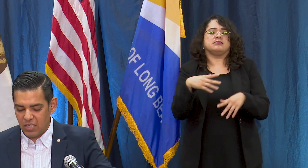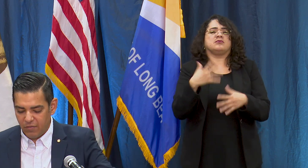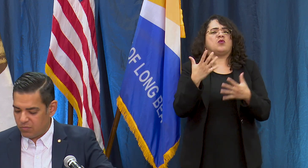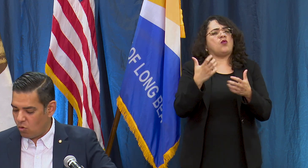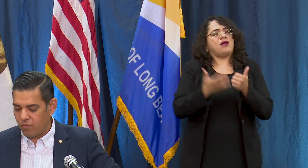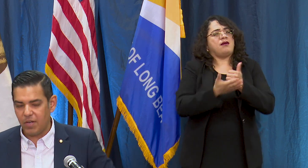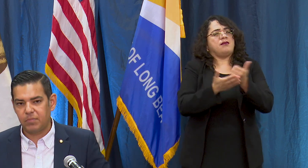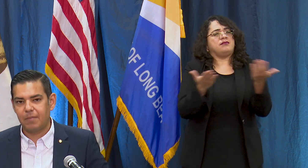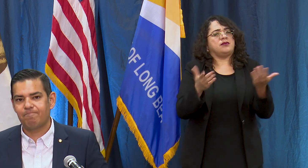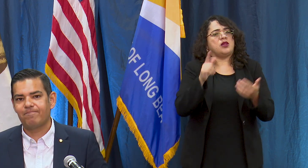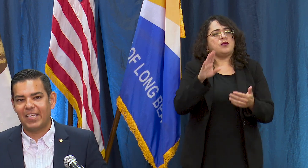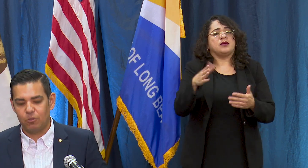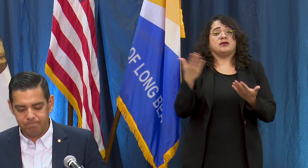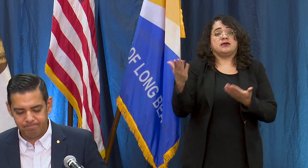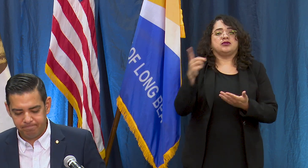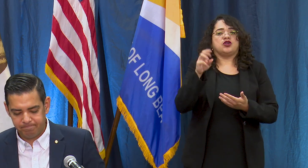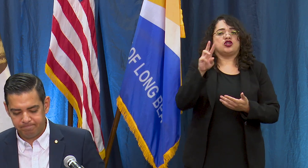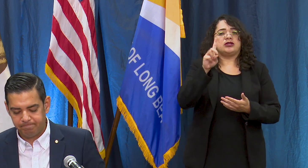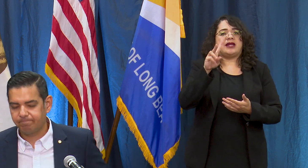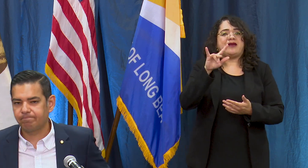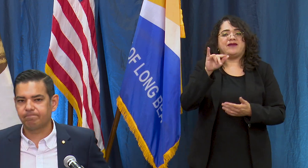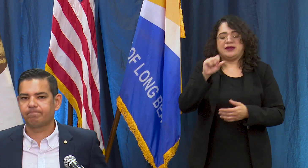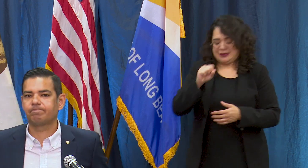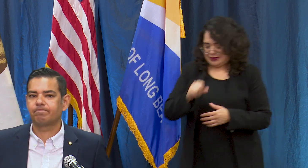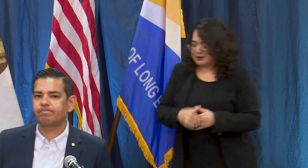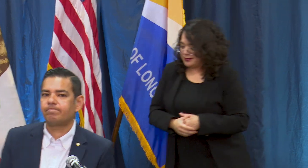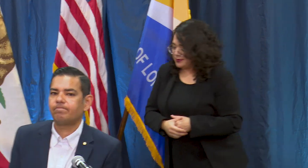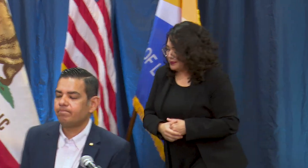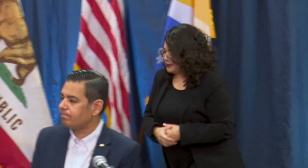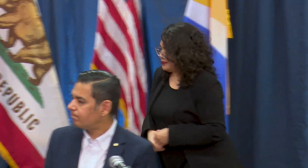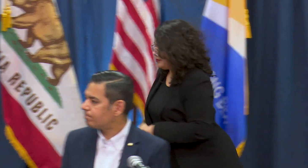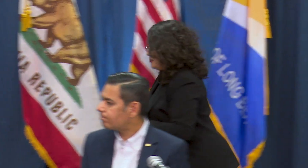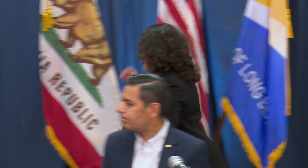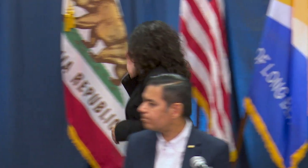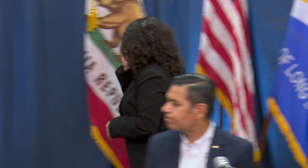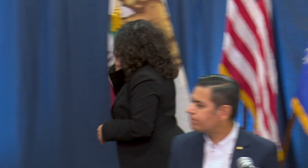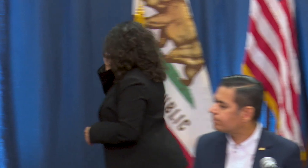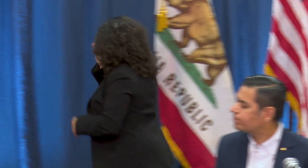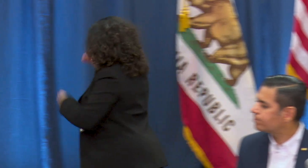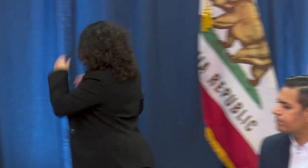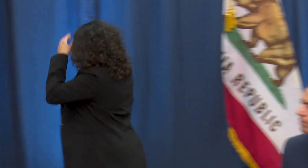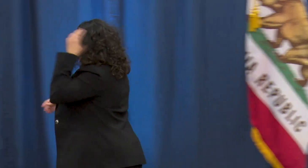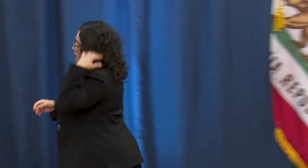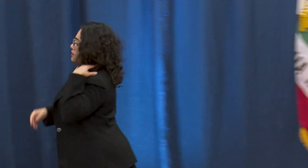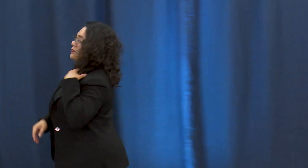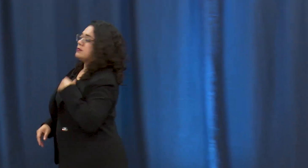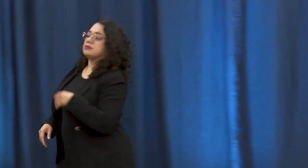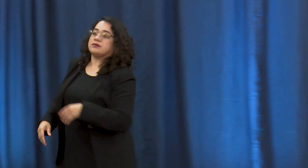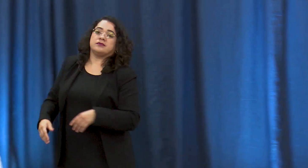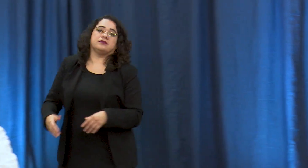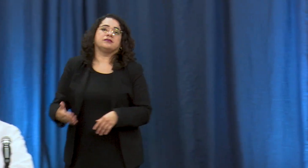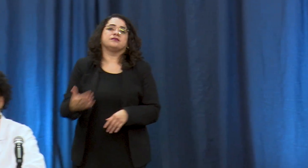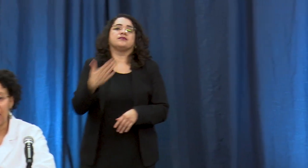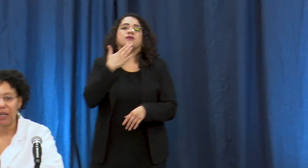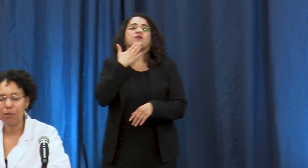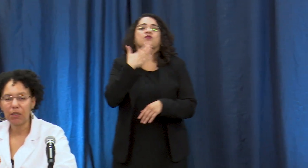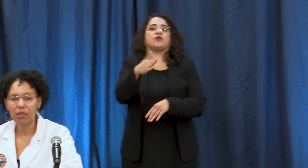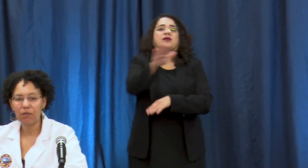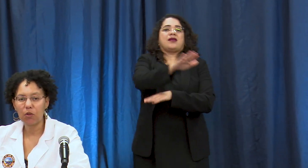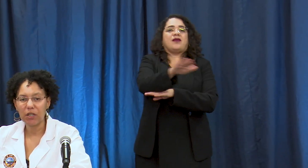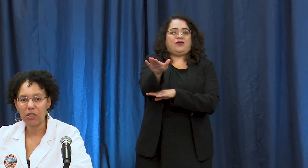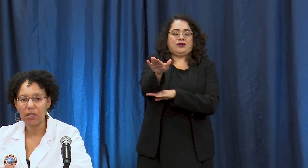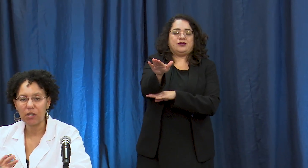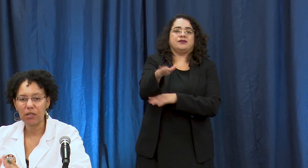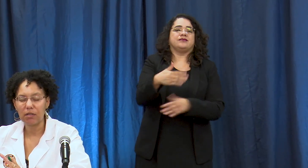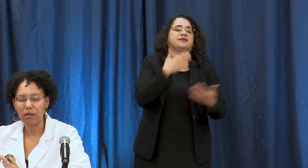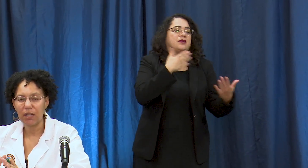Davis, who's going to give us more of an update. Thank you. Thank you, Mayor Garcia. Good afternoon. So I'd like to address a couple